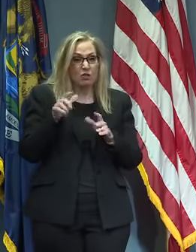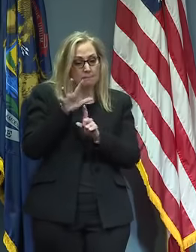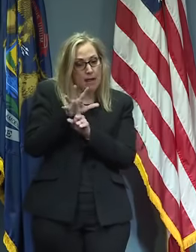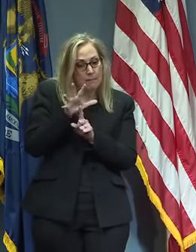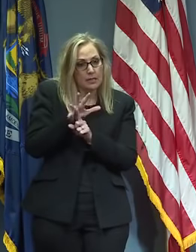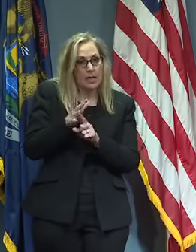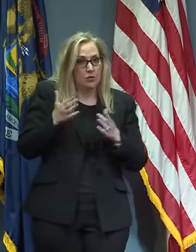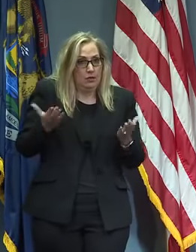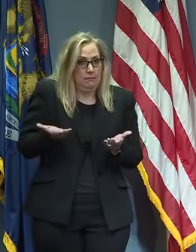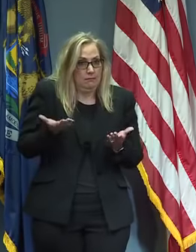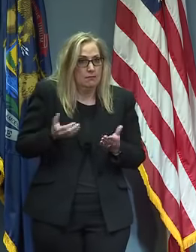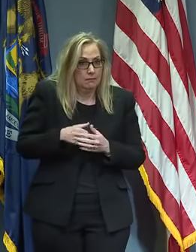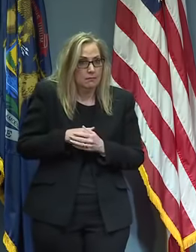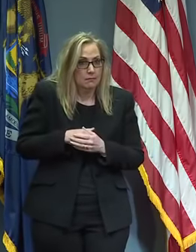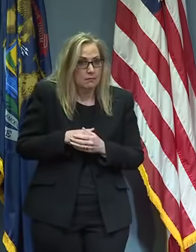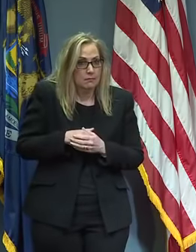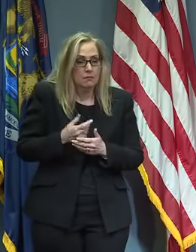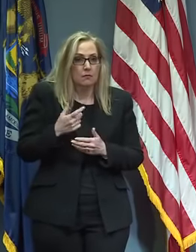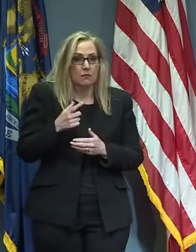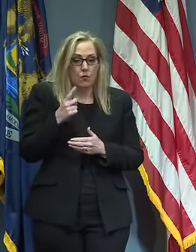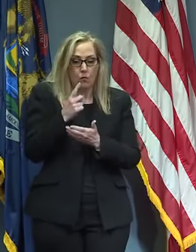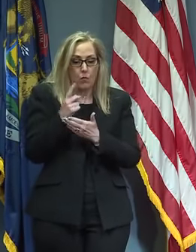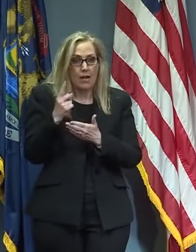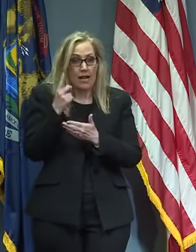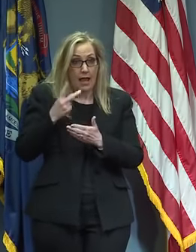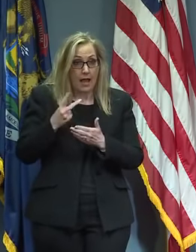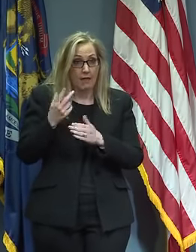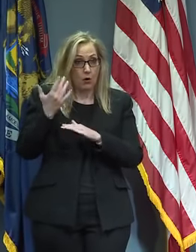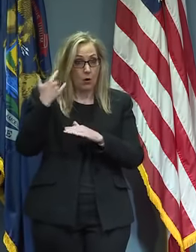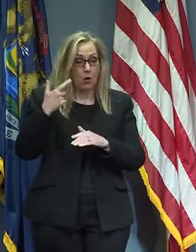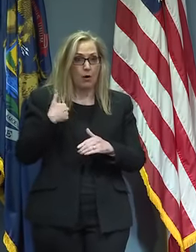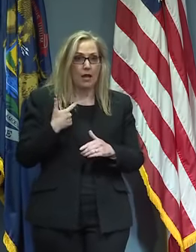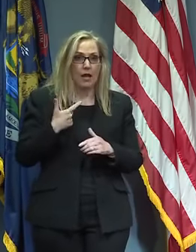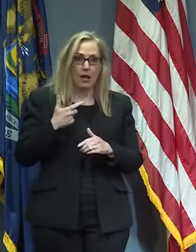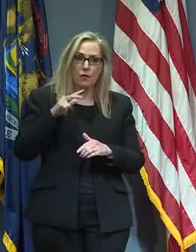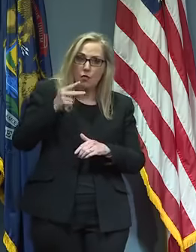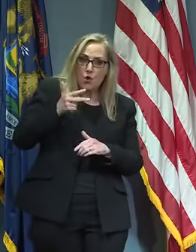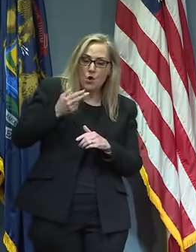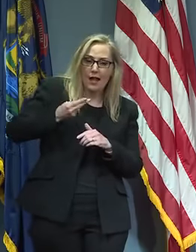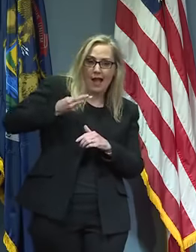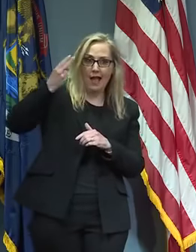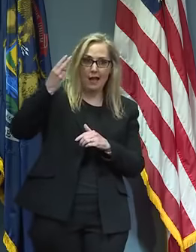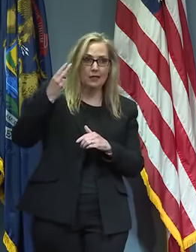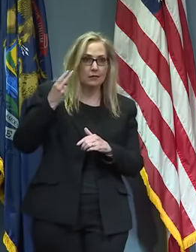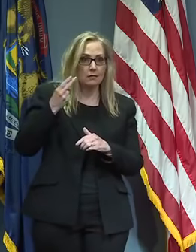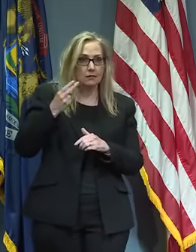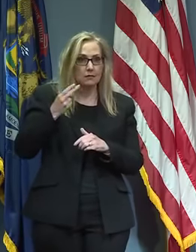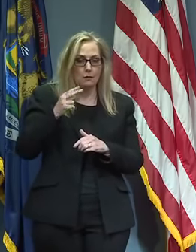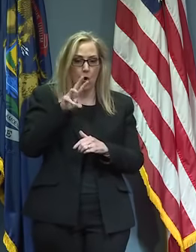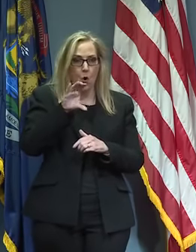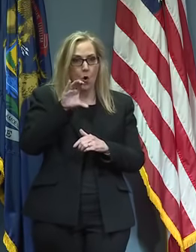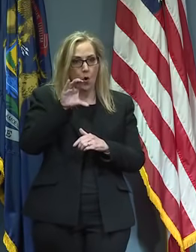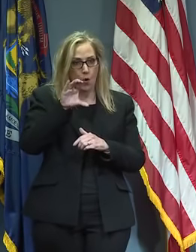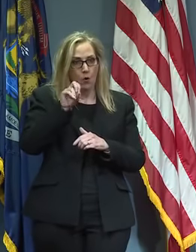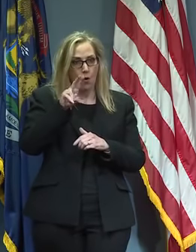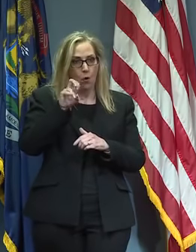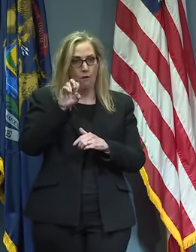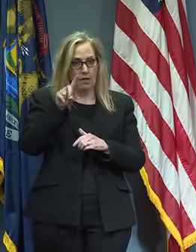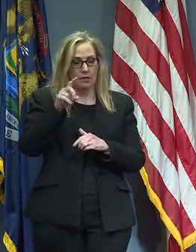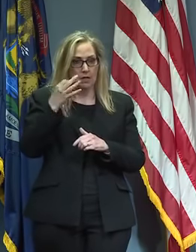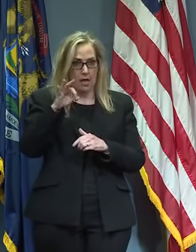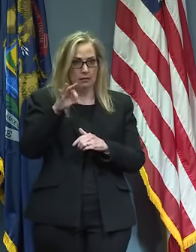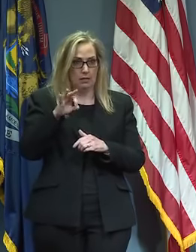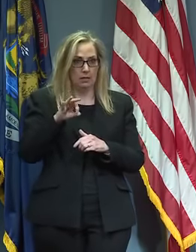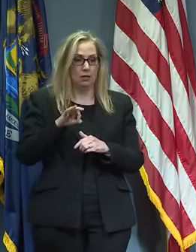yet, a week and a half ago, we had the third highest number of COVID-19 cases. We still have, I think, the third highest number of deaths